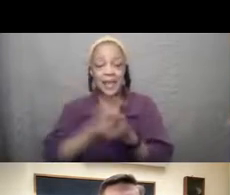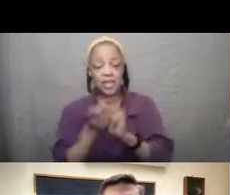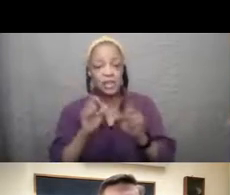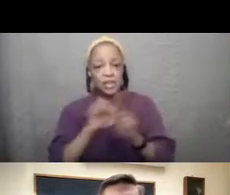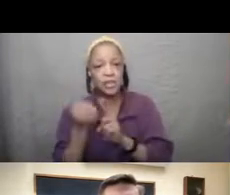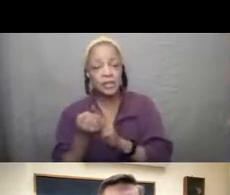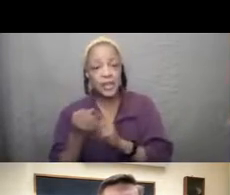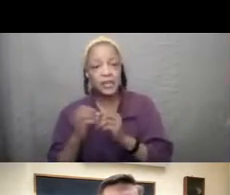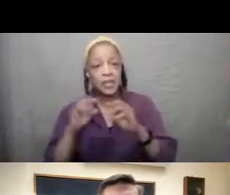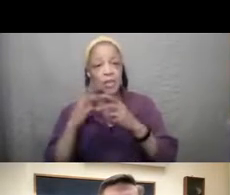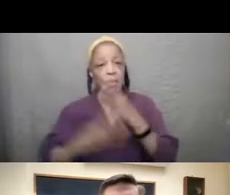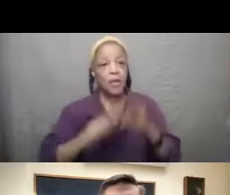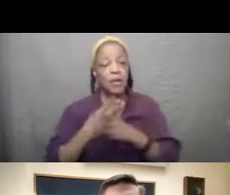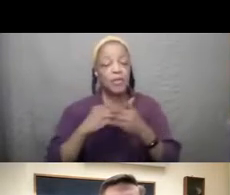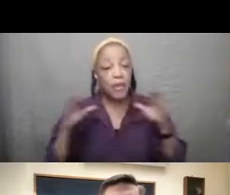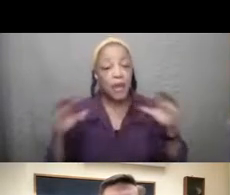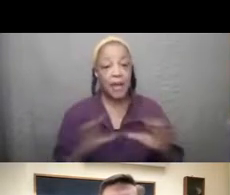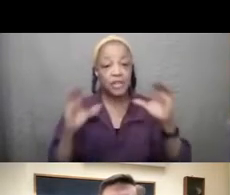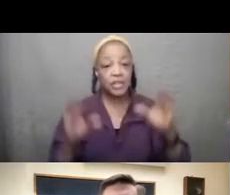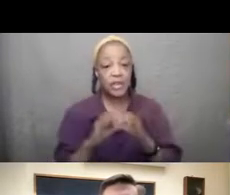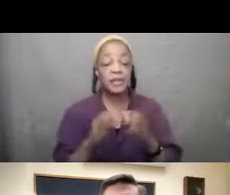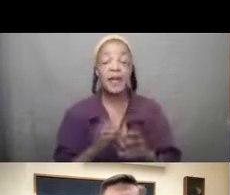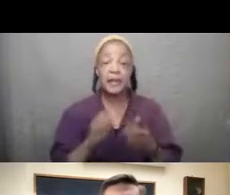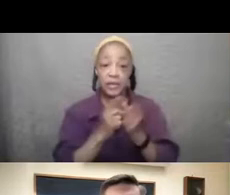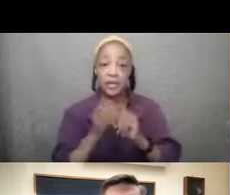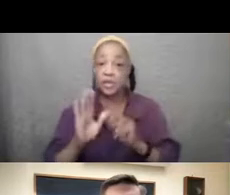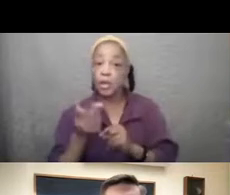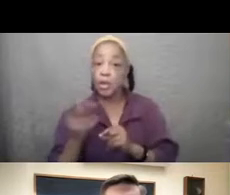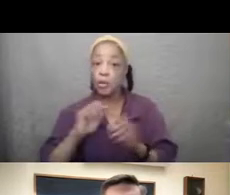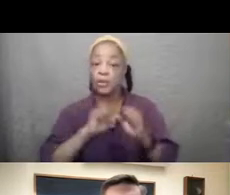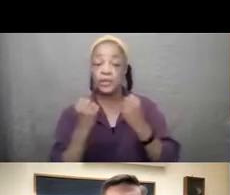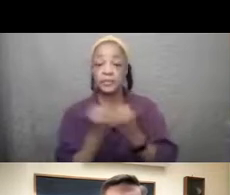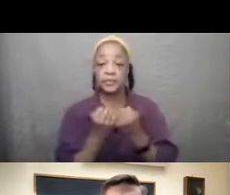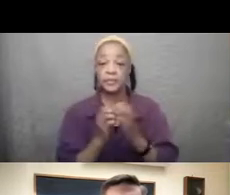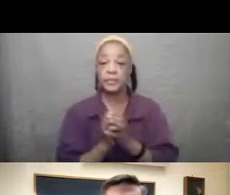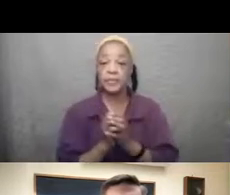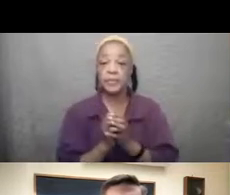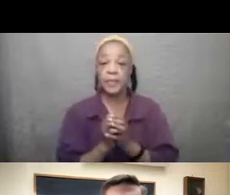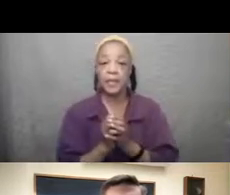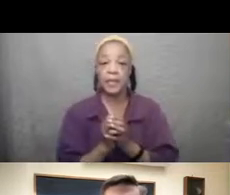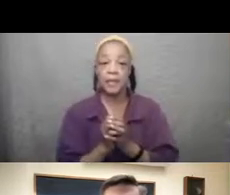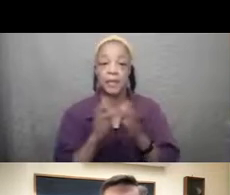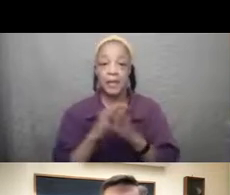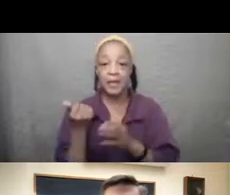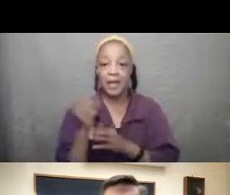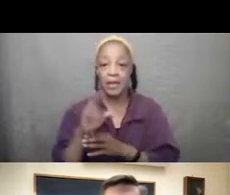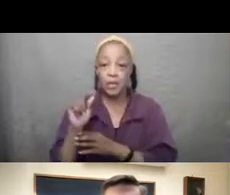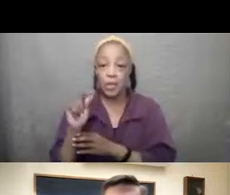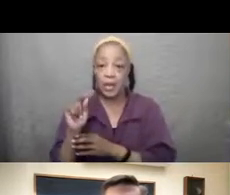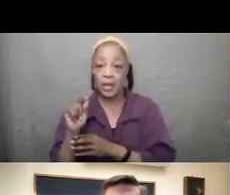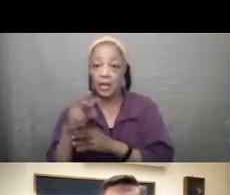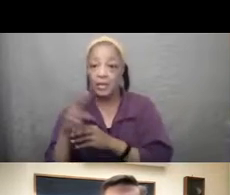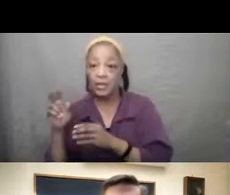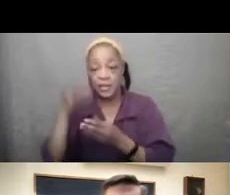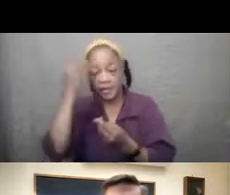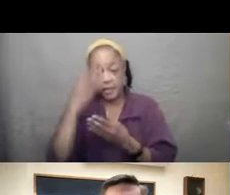action. As Frare, this light for liberation was entering the world in the 1920s, in the United States, an oppressive